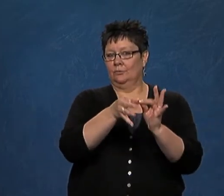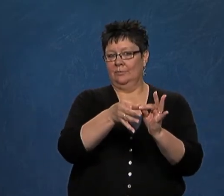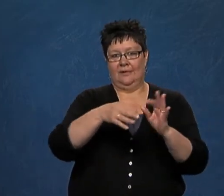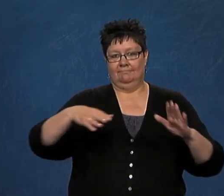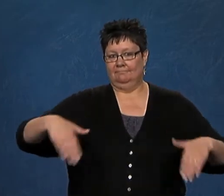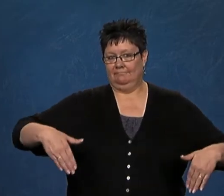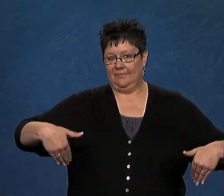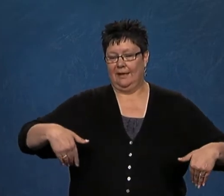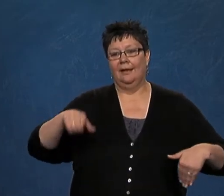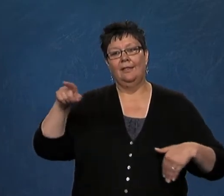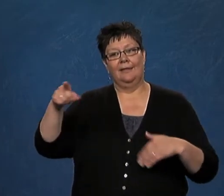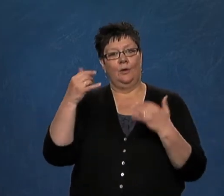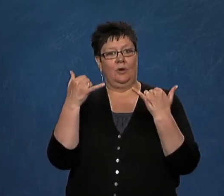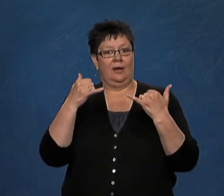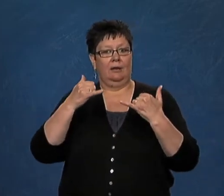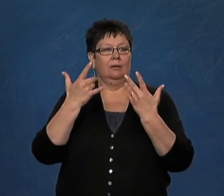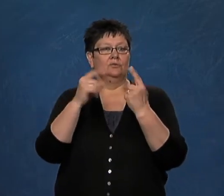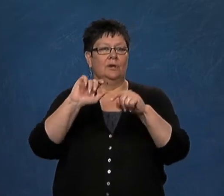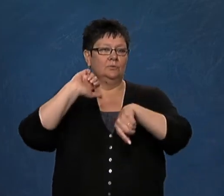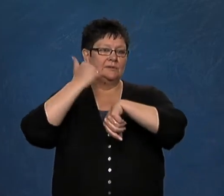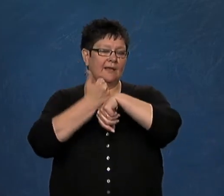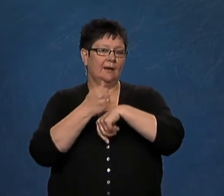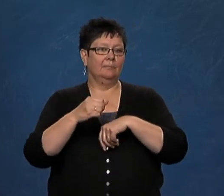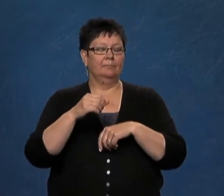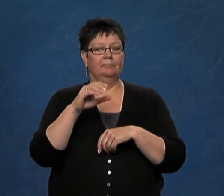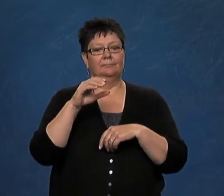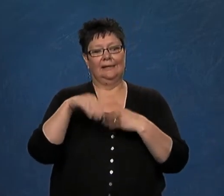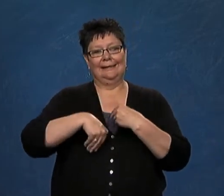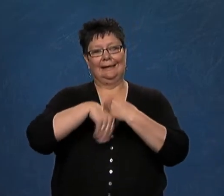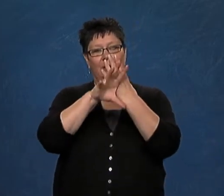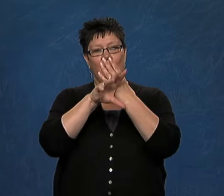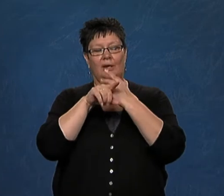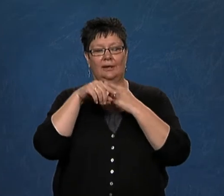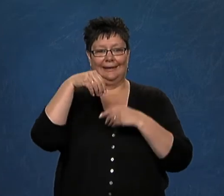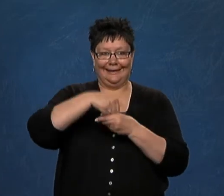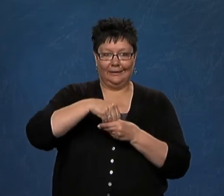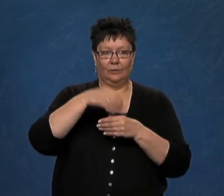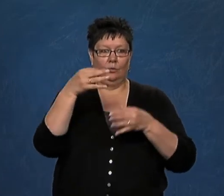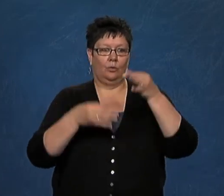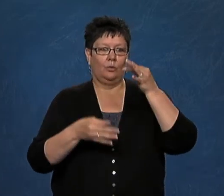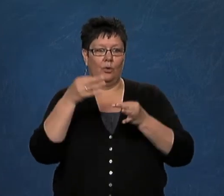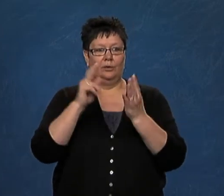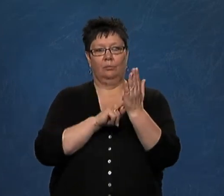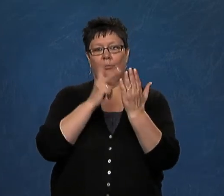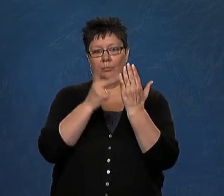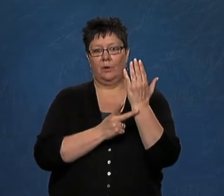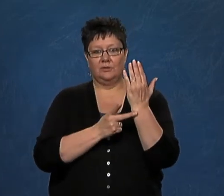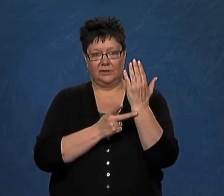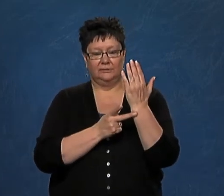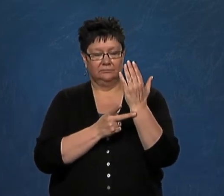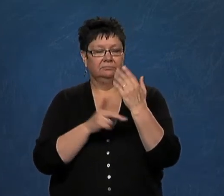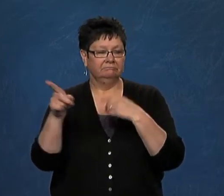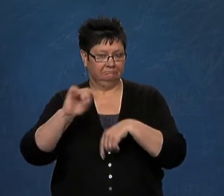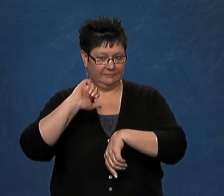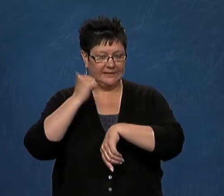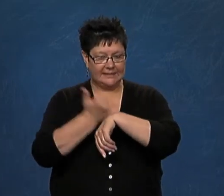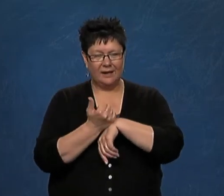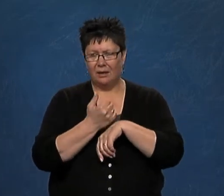Now, we currently are trying to establish video conferencing in